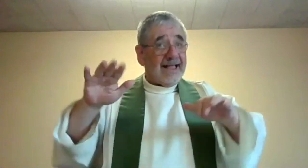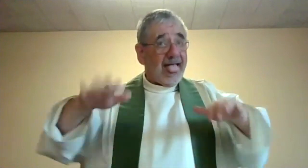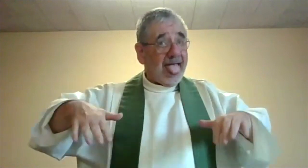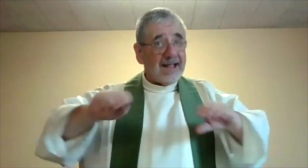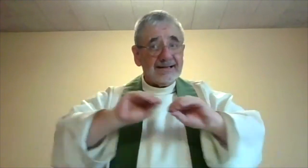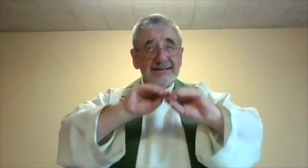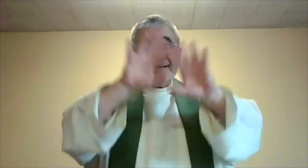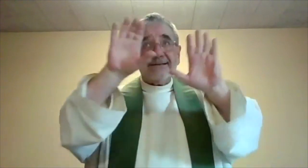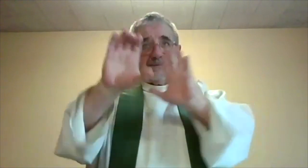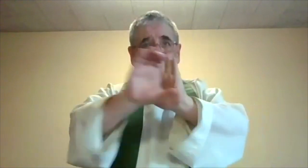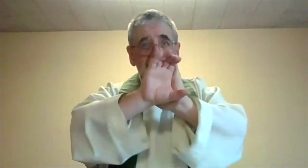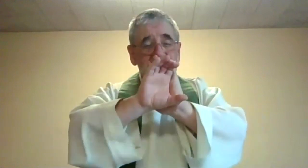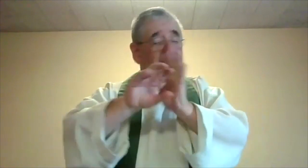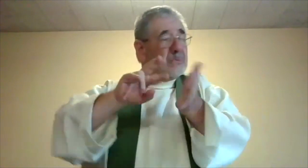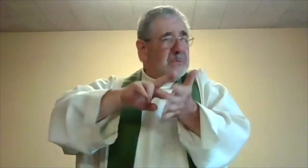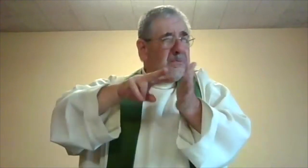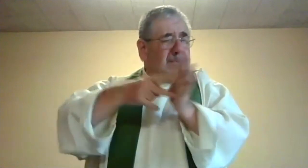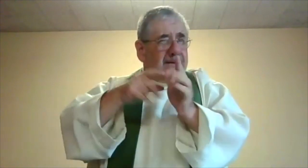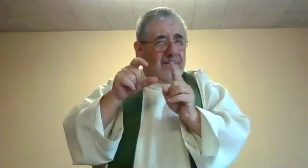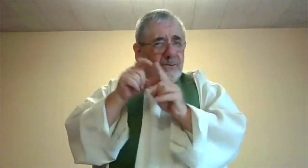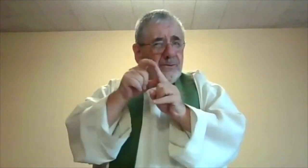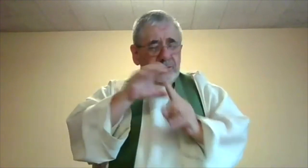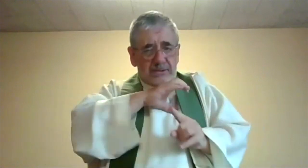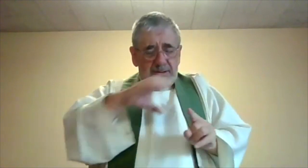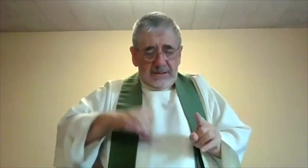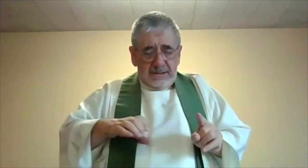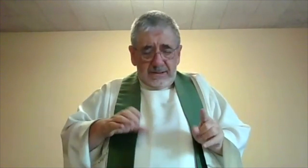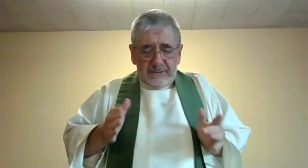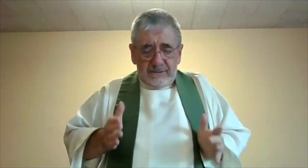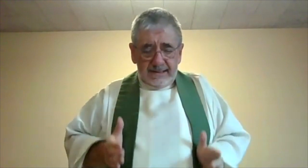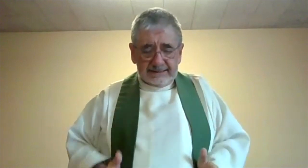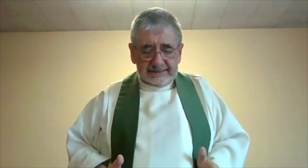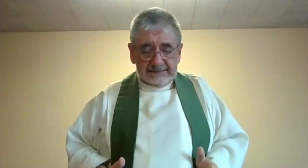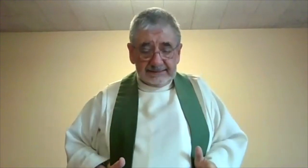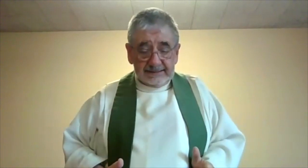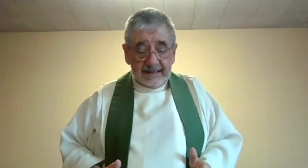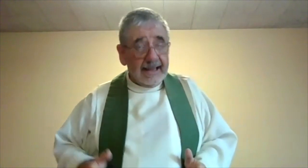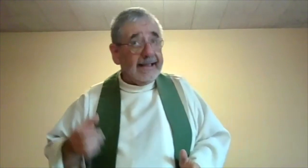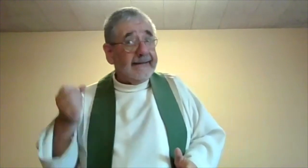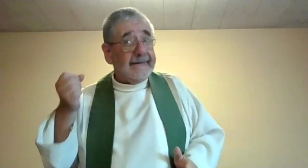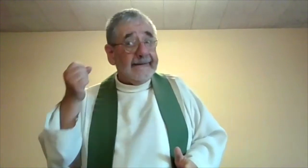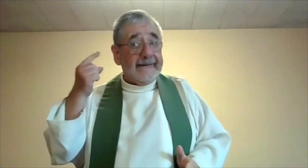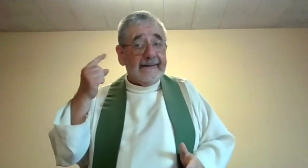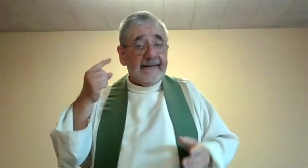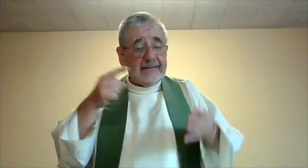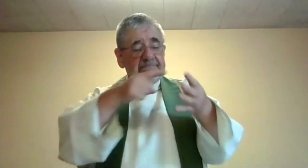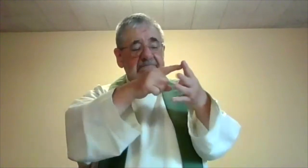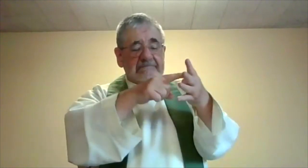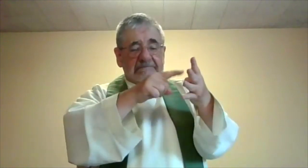but at this point in the gospel, it's still unclear what the word Christ means.